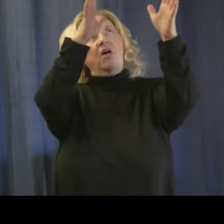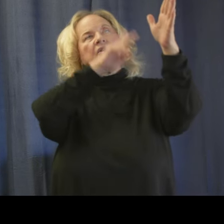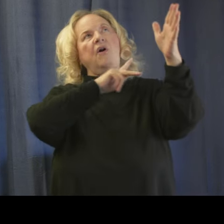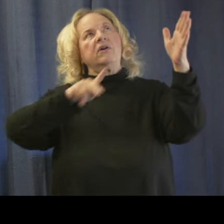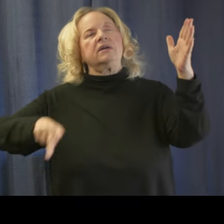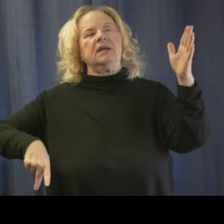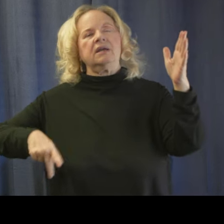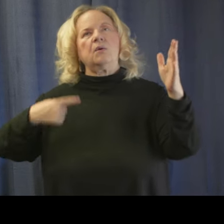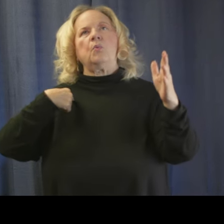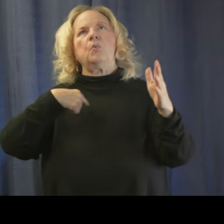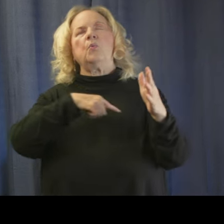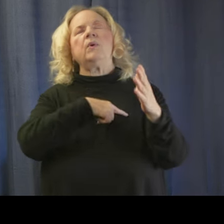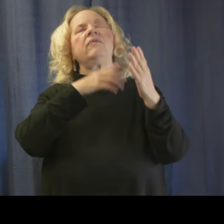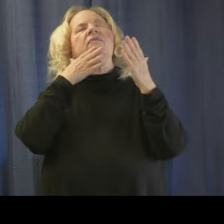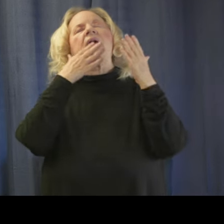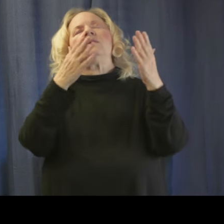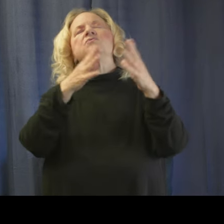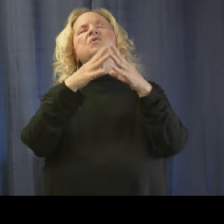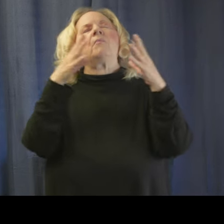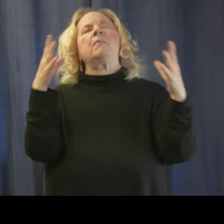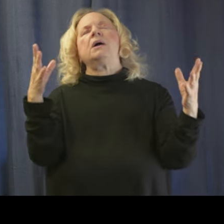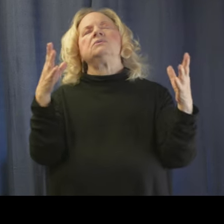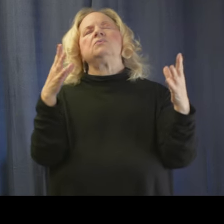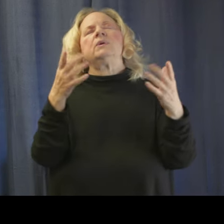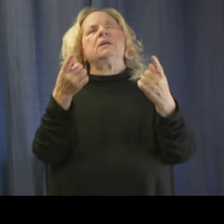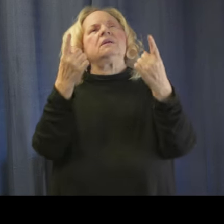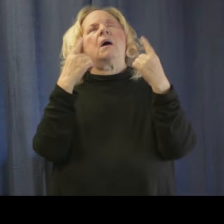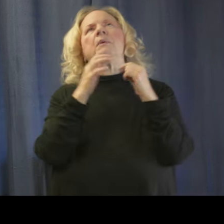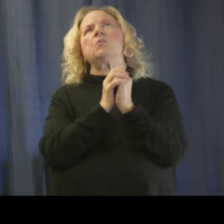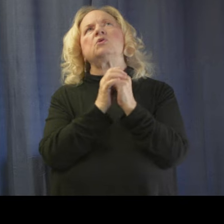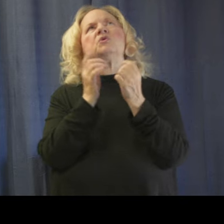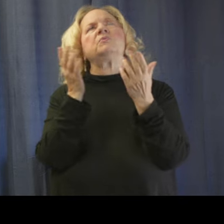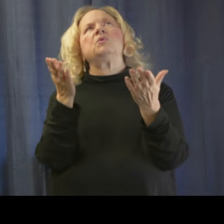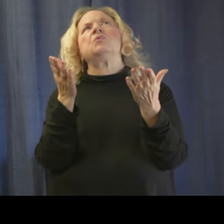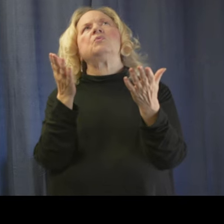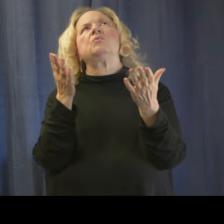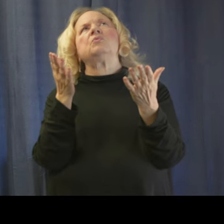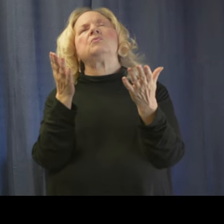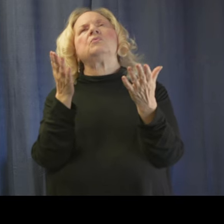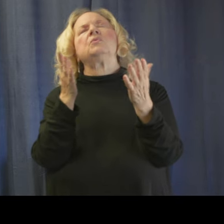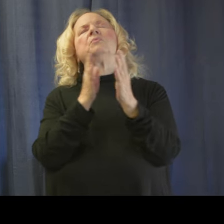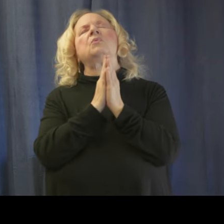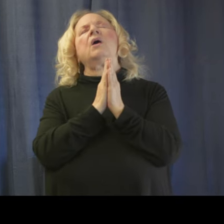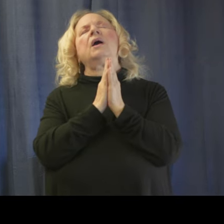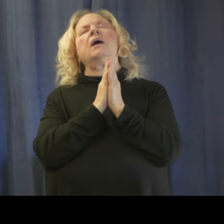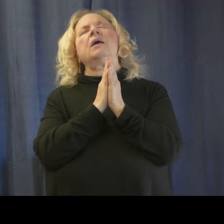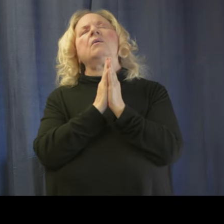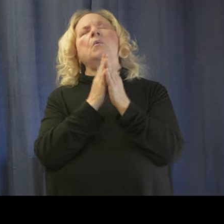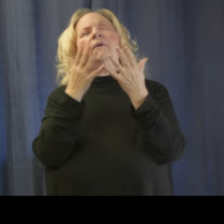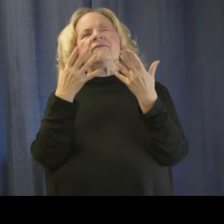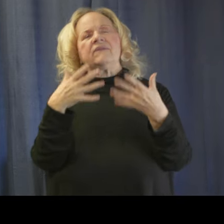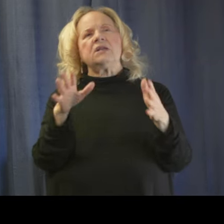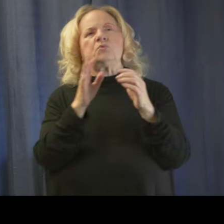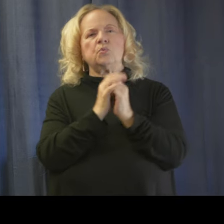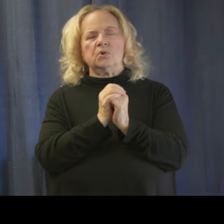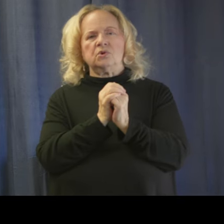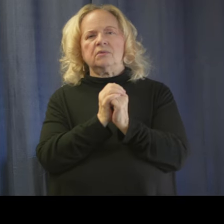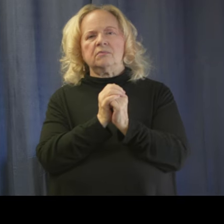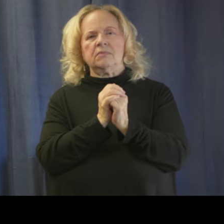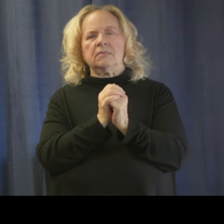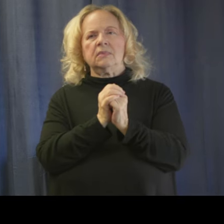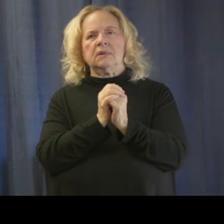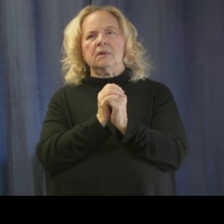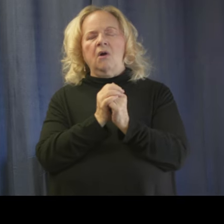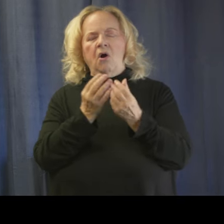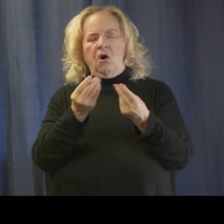Avinu Malkeinu, our Father, our King, we just thank you so much that we can come and worship you. And we pray that as we worship you,